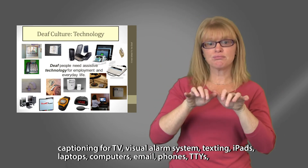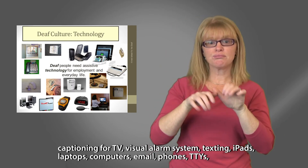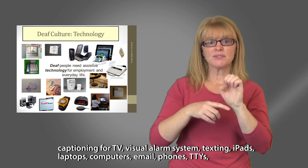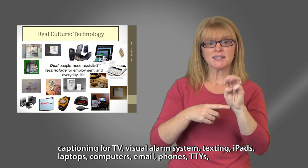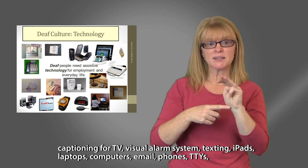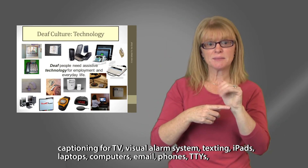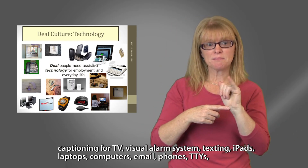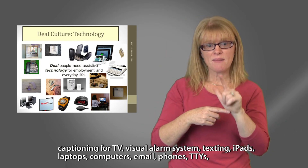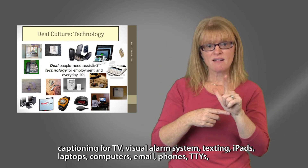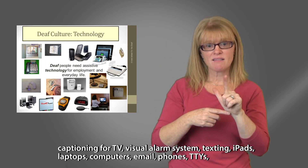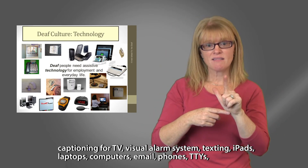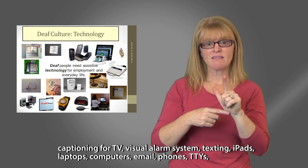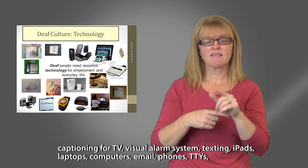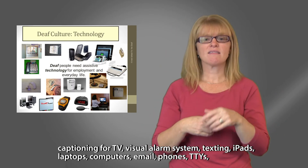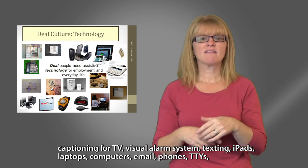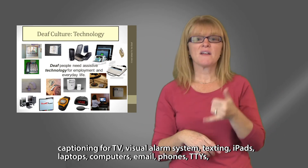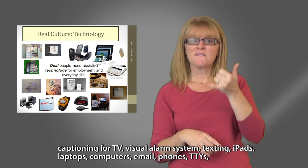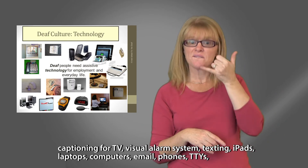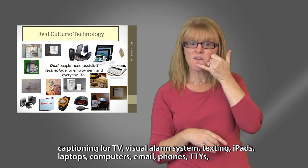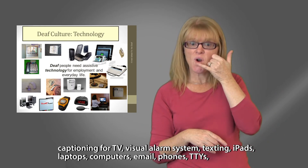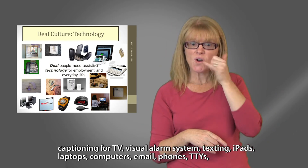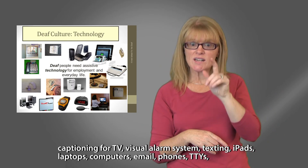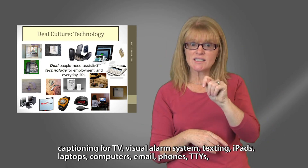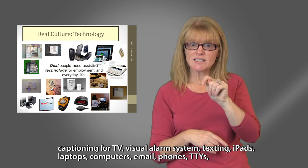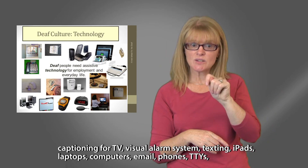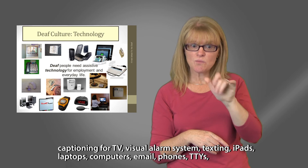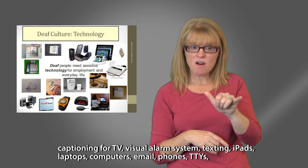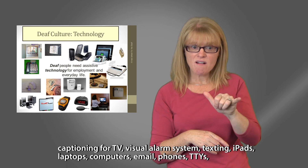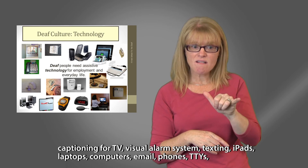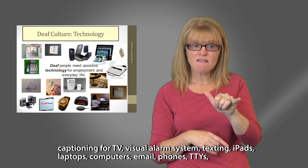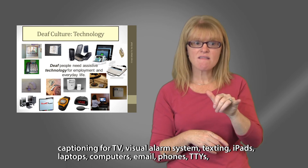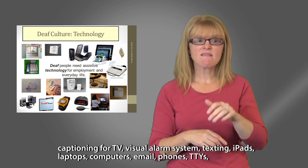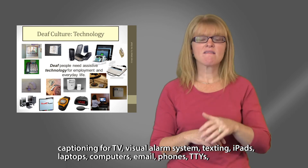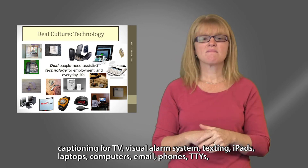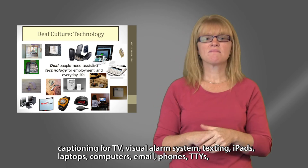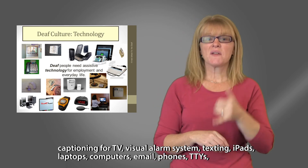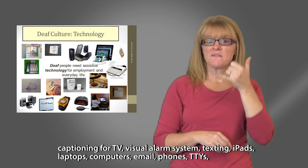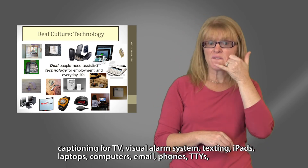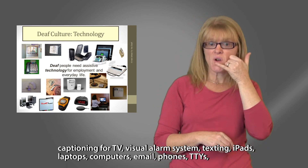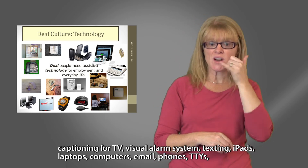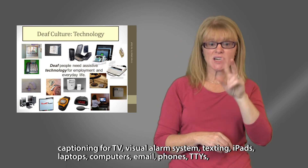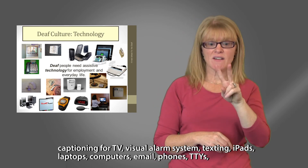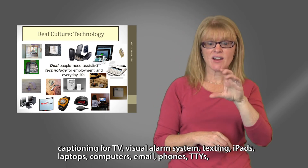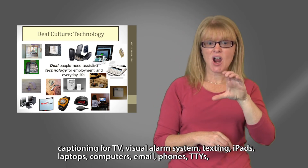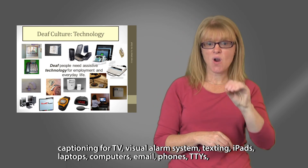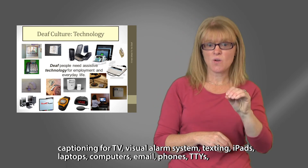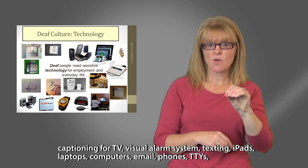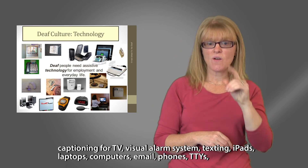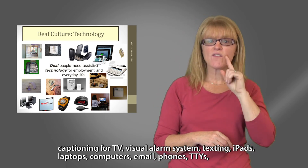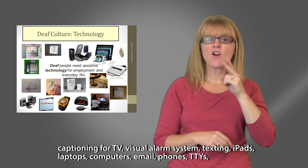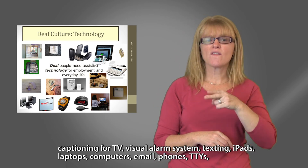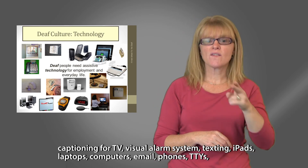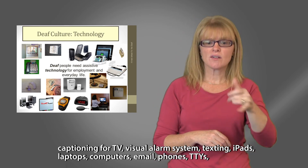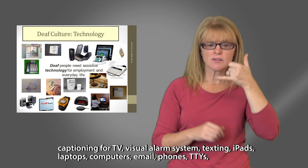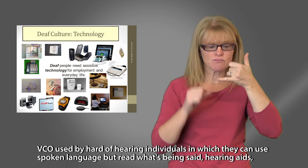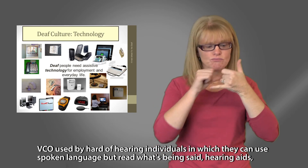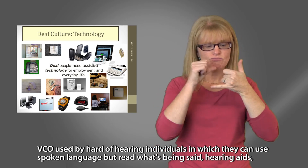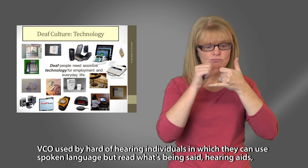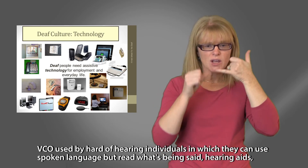computers, email, phones, TTYs, VCO used